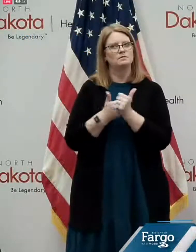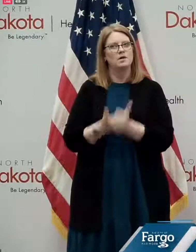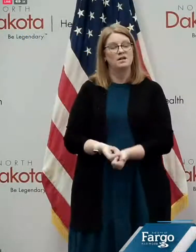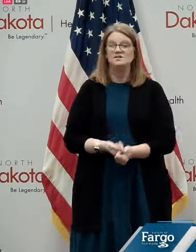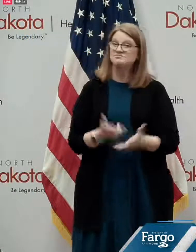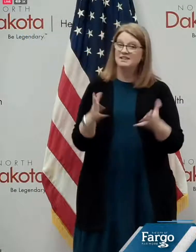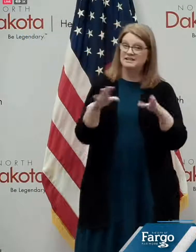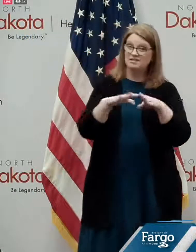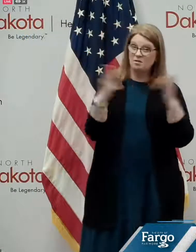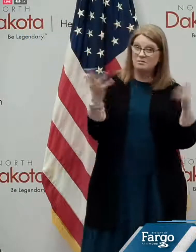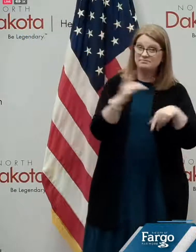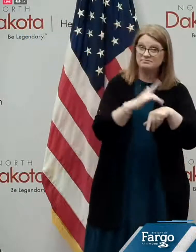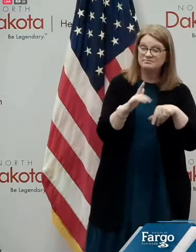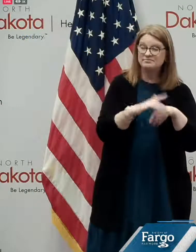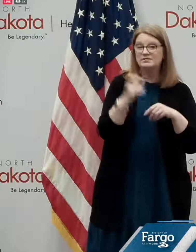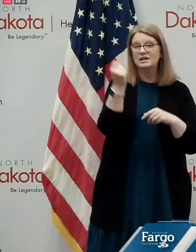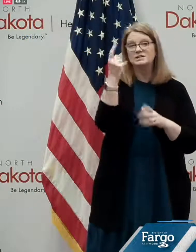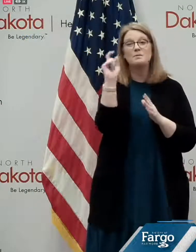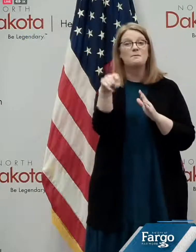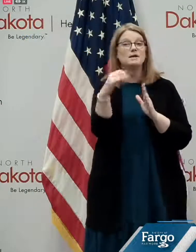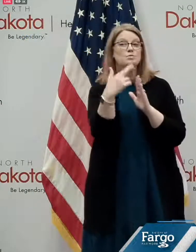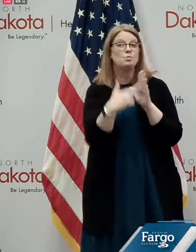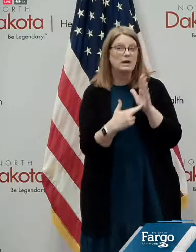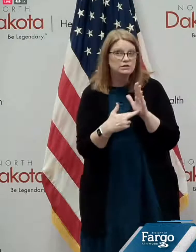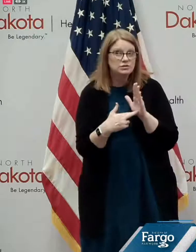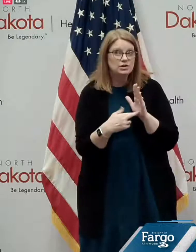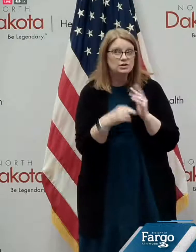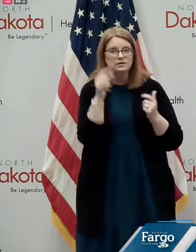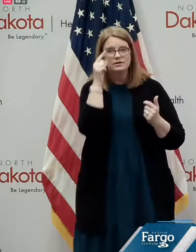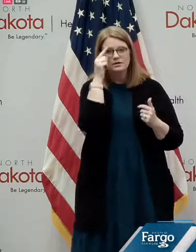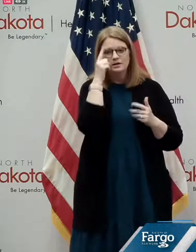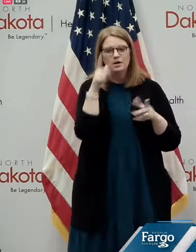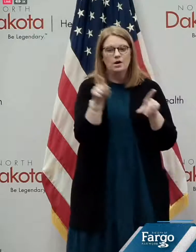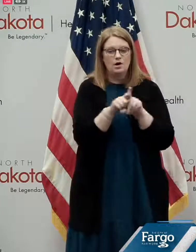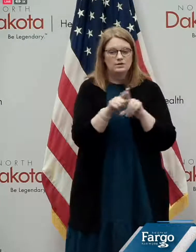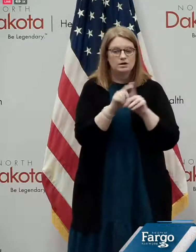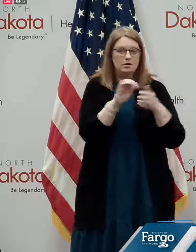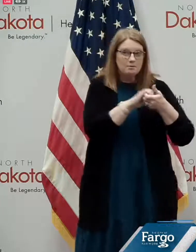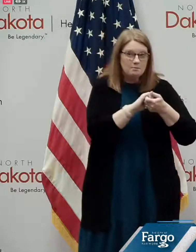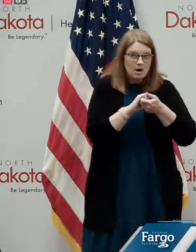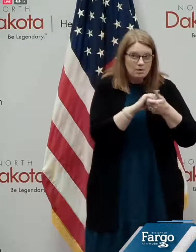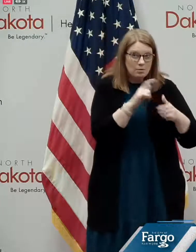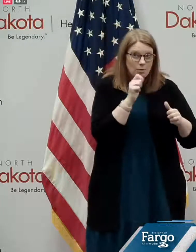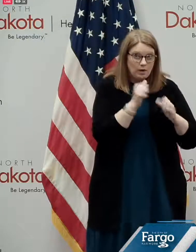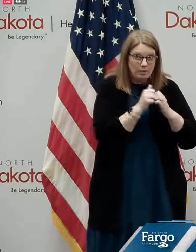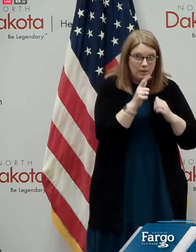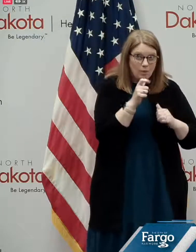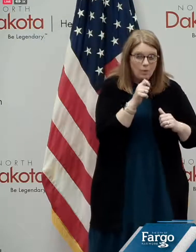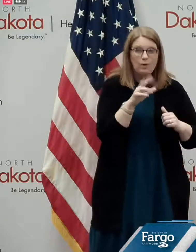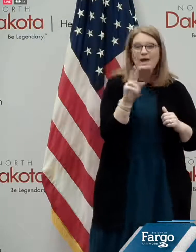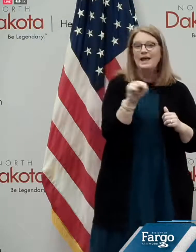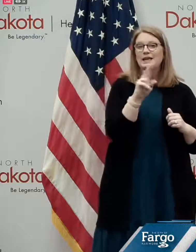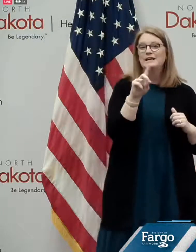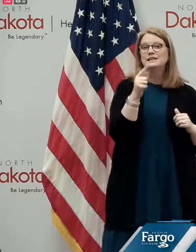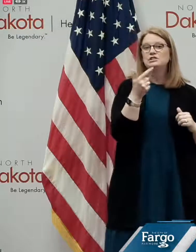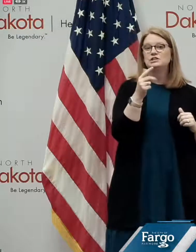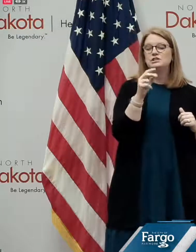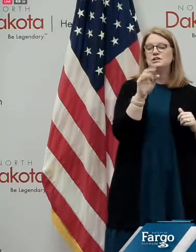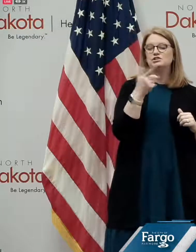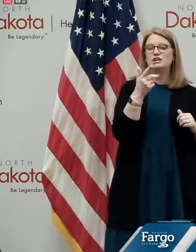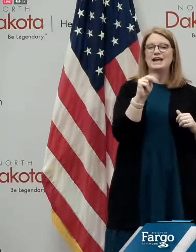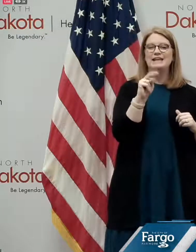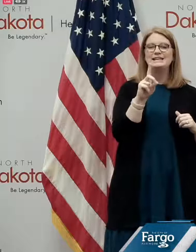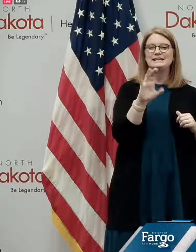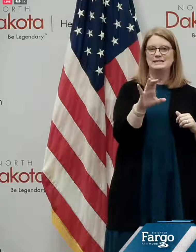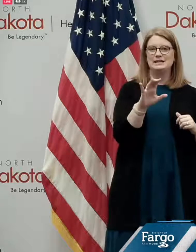everyone, but you must register in advance. We are once again partnering with GNDC to deliver this information, so you can